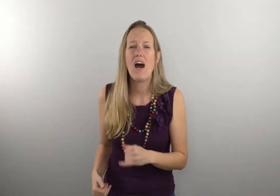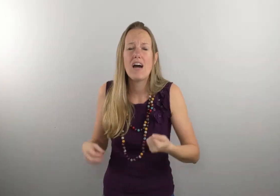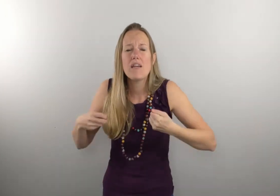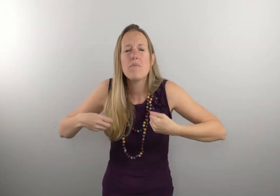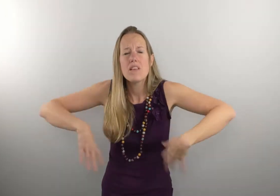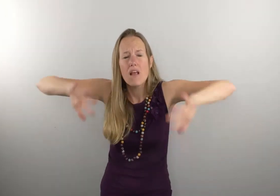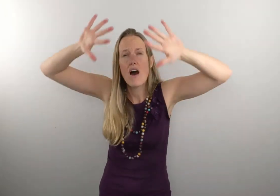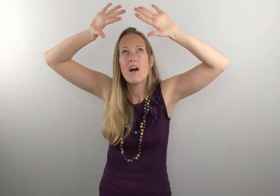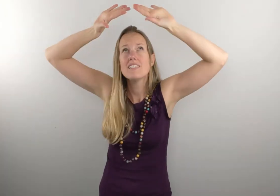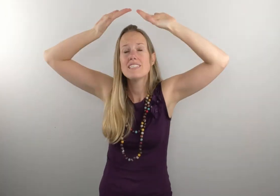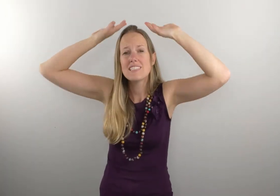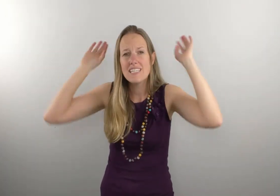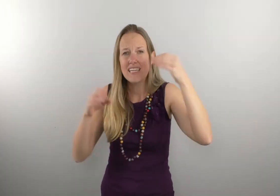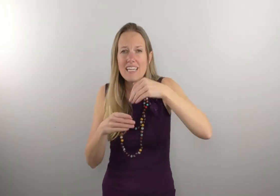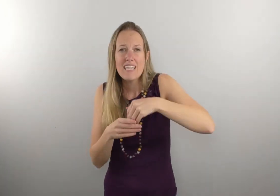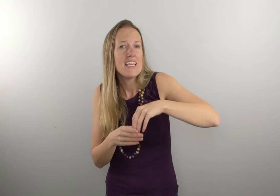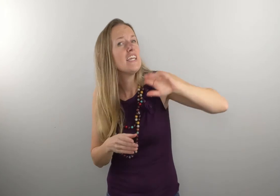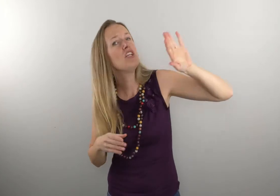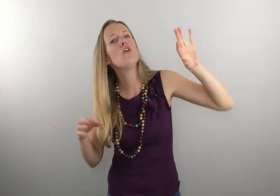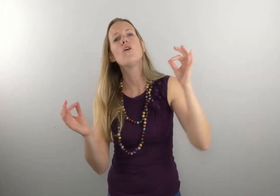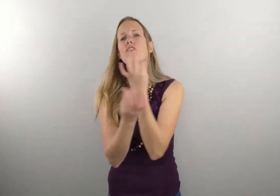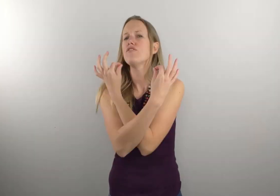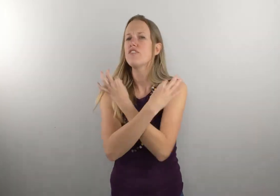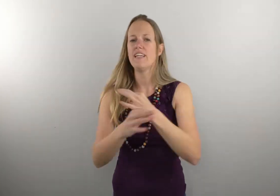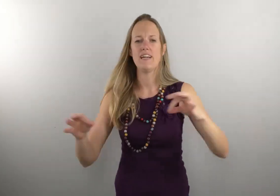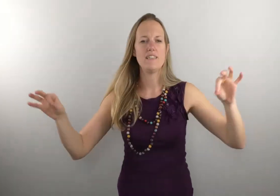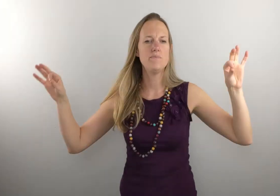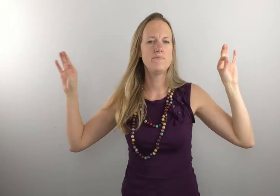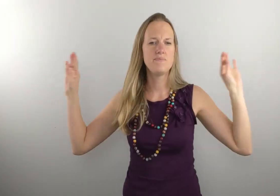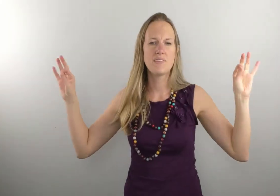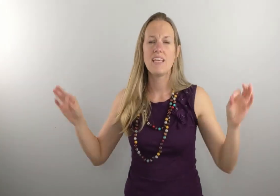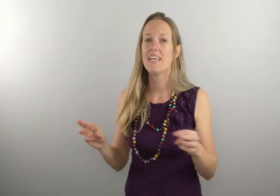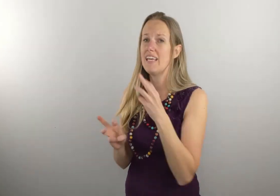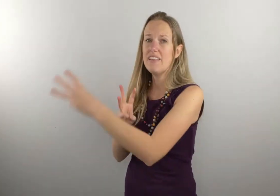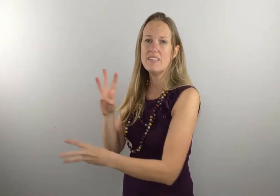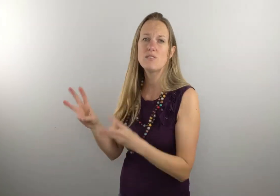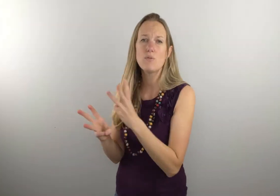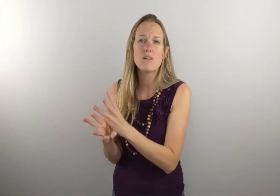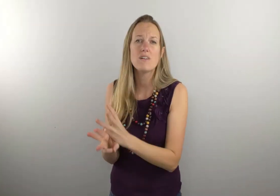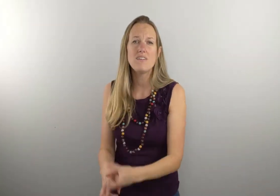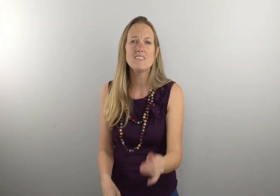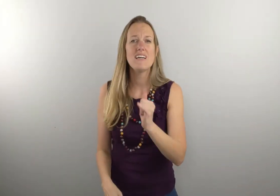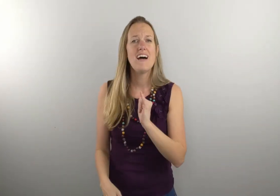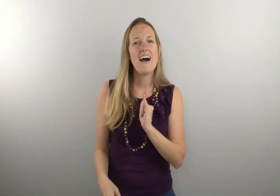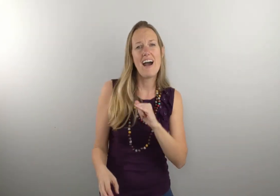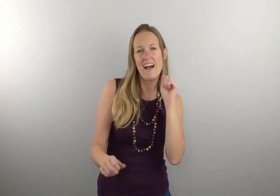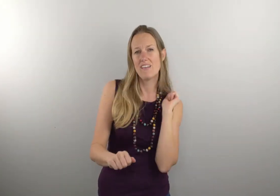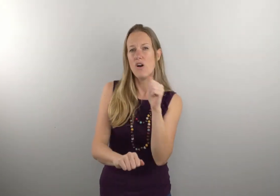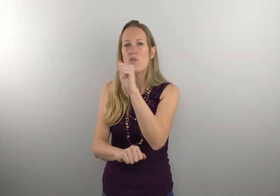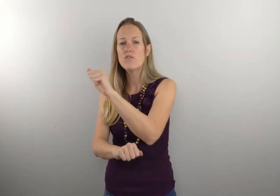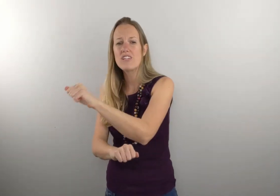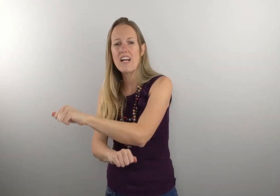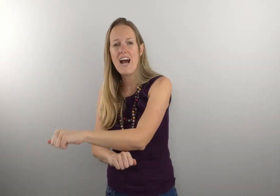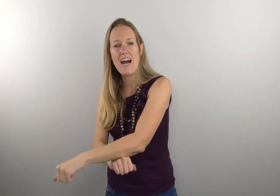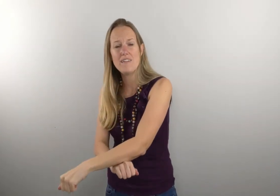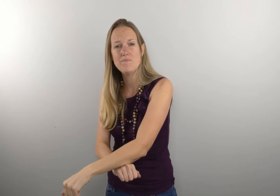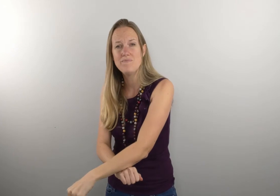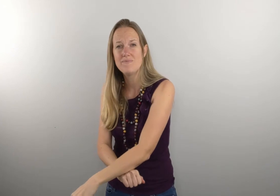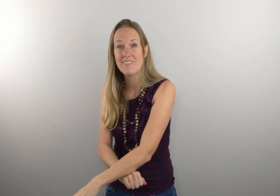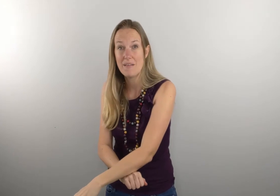I'm lost in your freedom. In this world, I'll overcome. And back